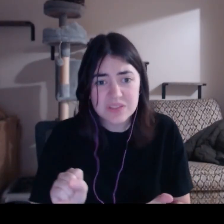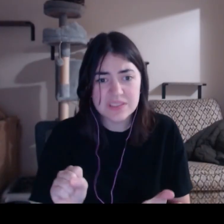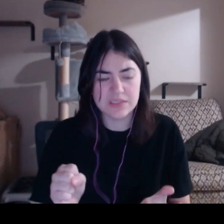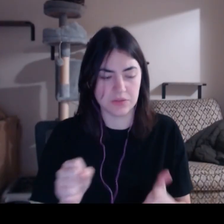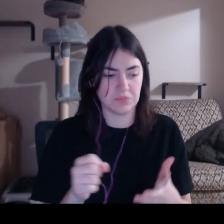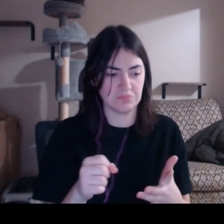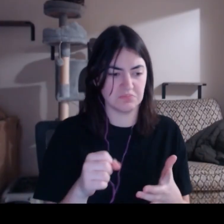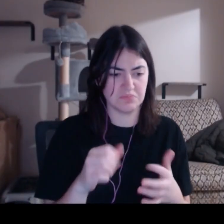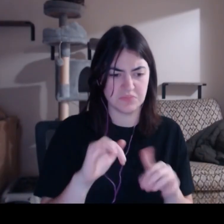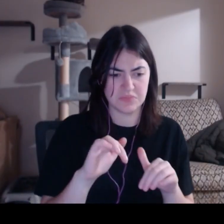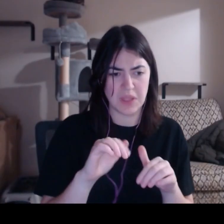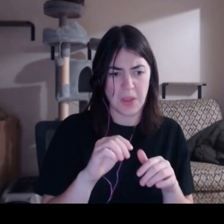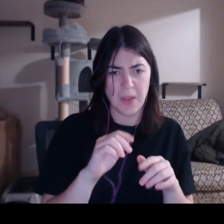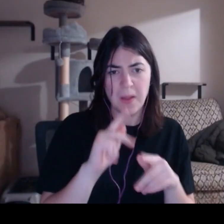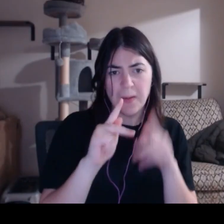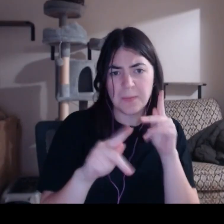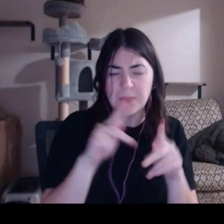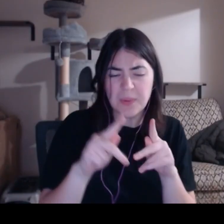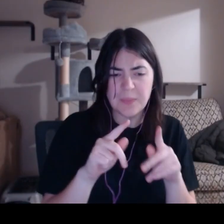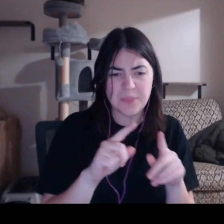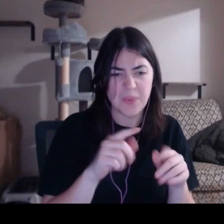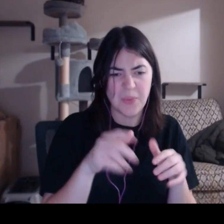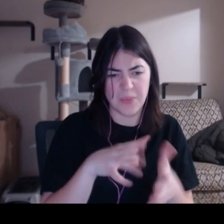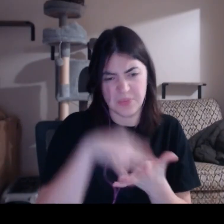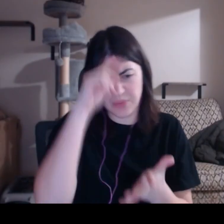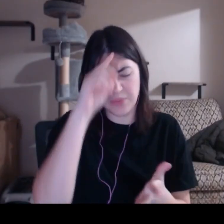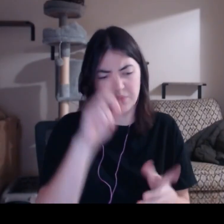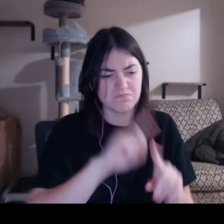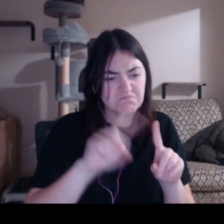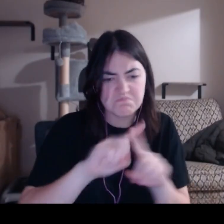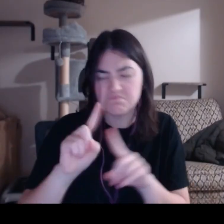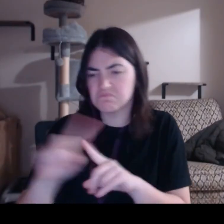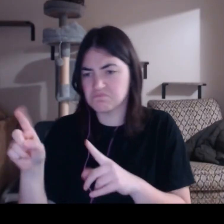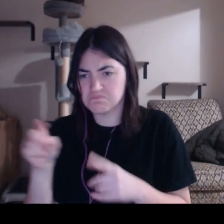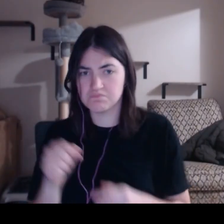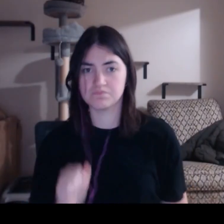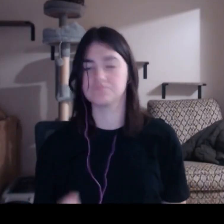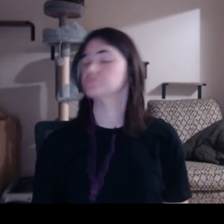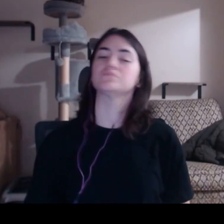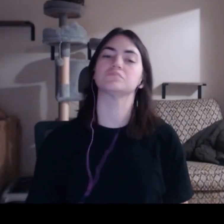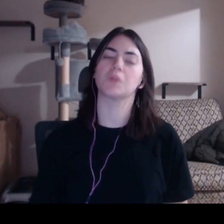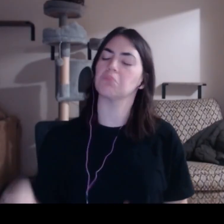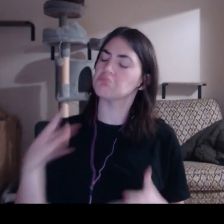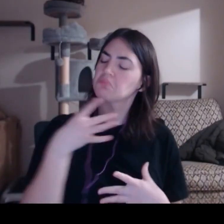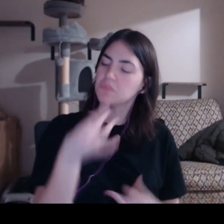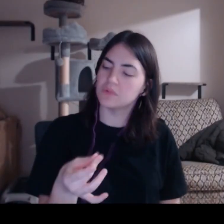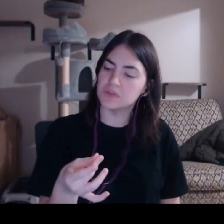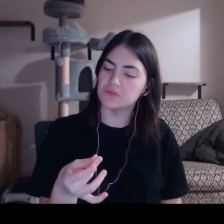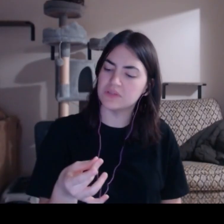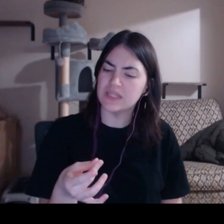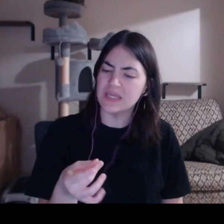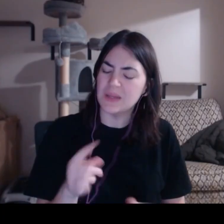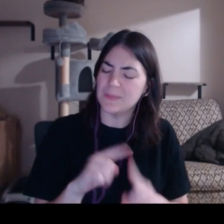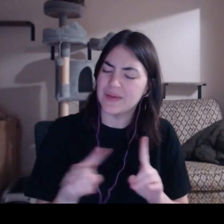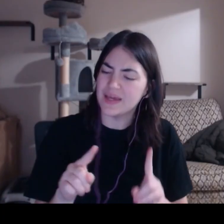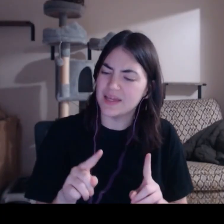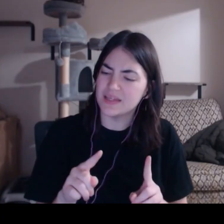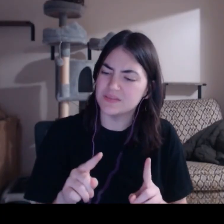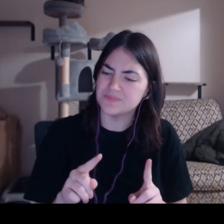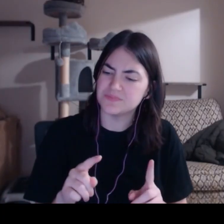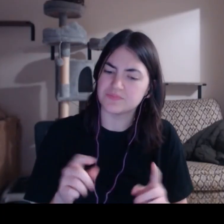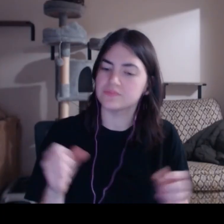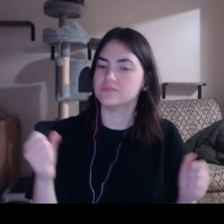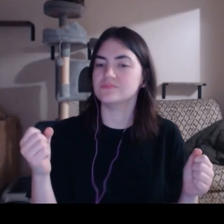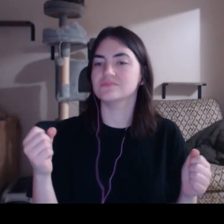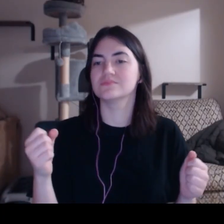and suddenly think, oh, learning styles, people learn in all sorts of different ways, that's interesting. Every model of learning styles you'll ever come across, there will be